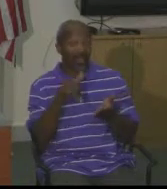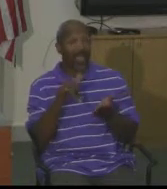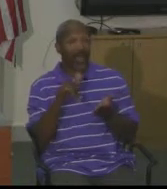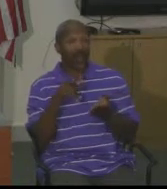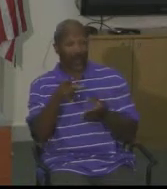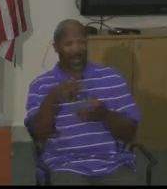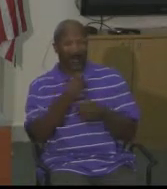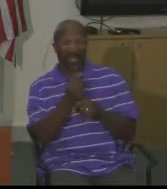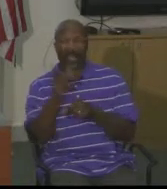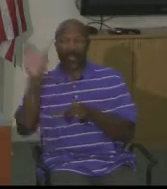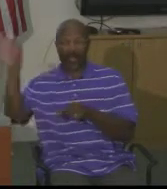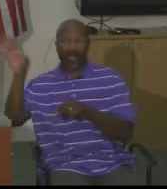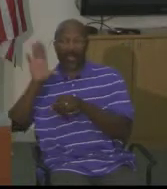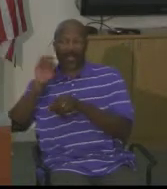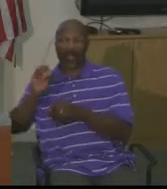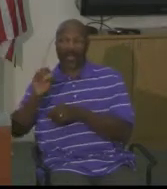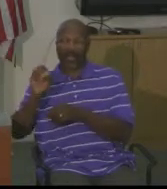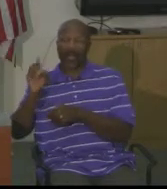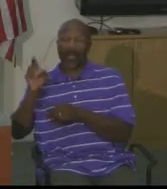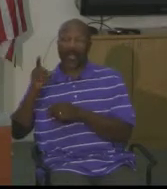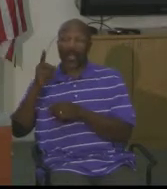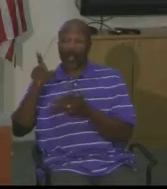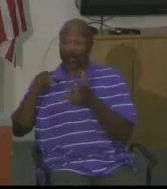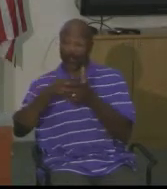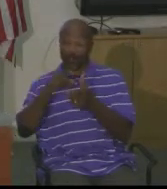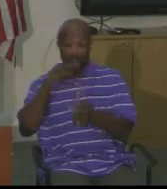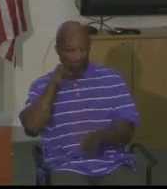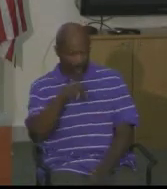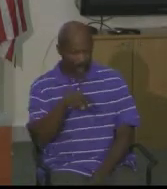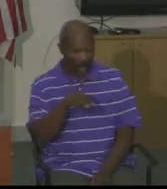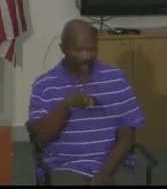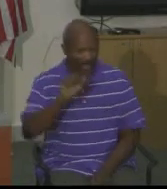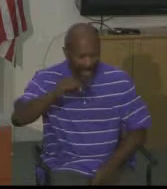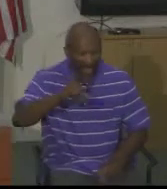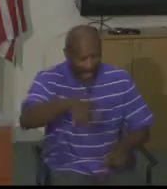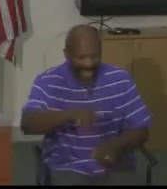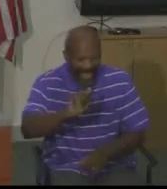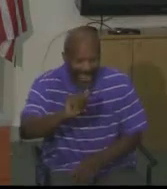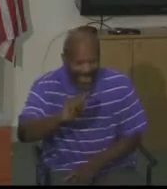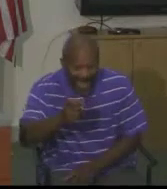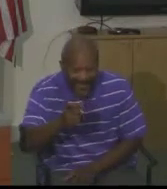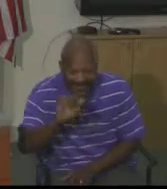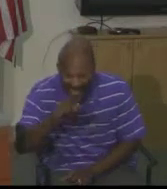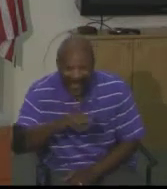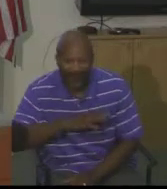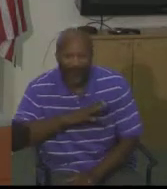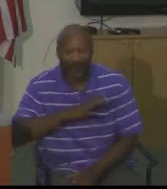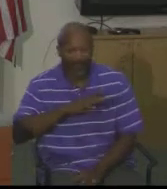we make. And at first glance, you'll say, hey, that's an ITX form factor.